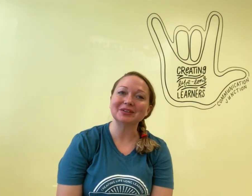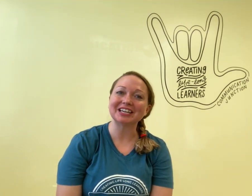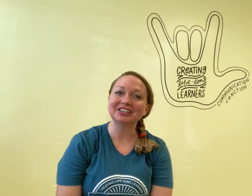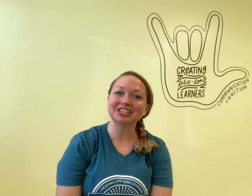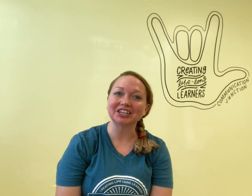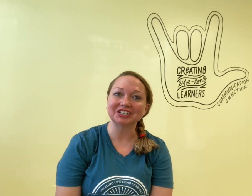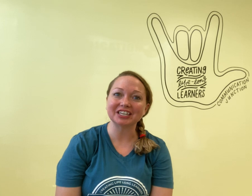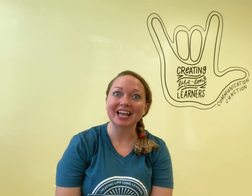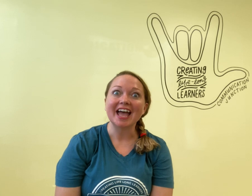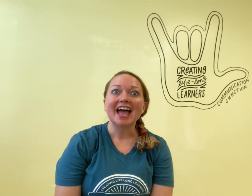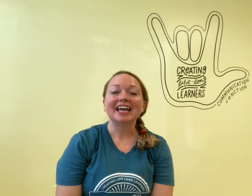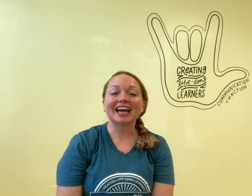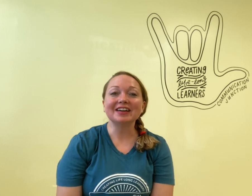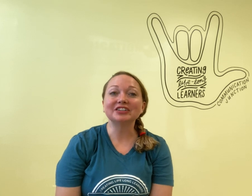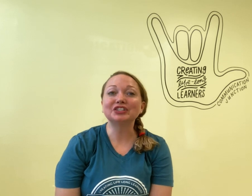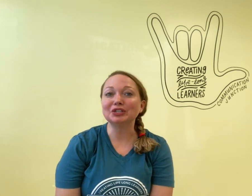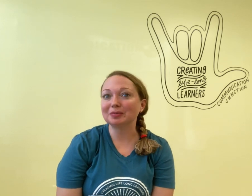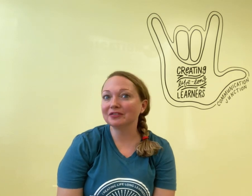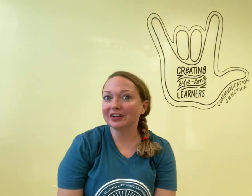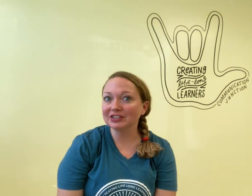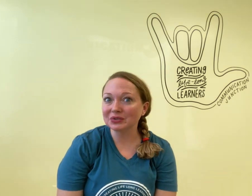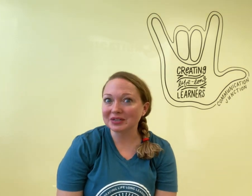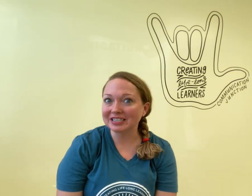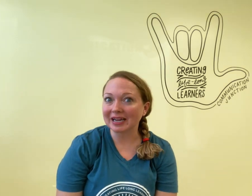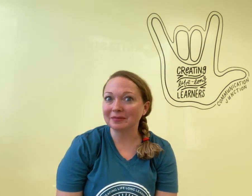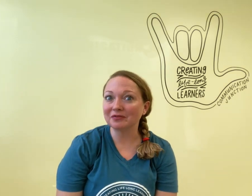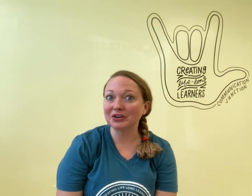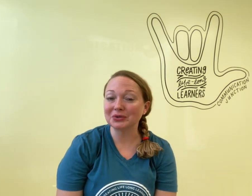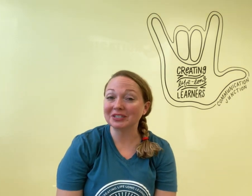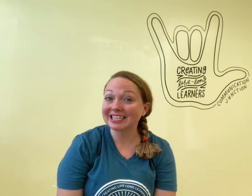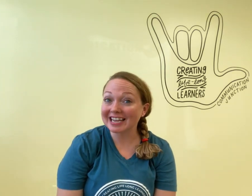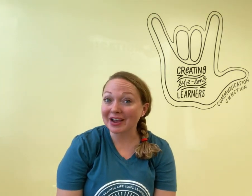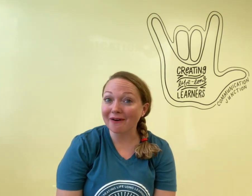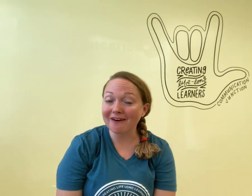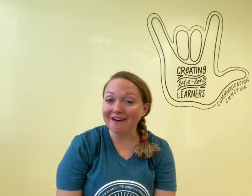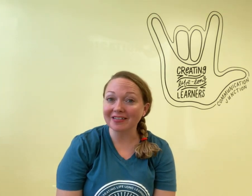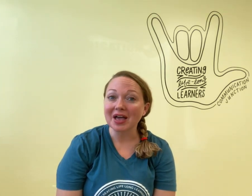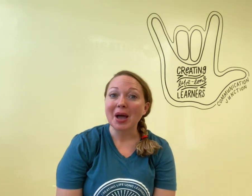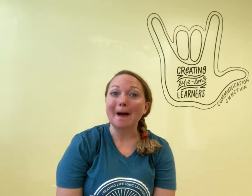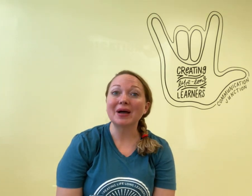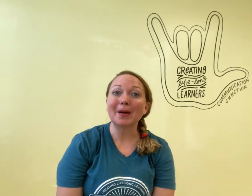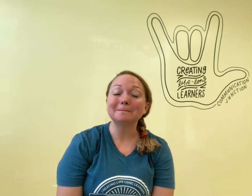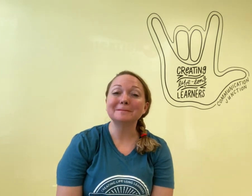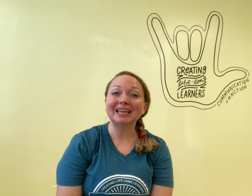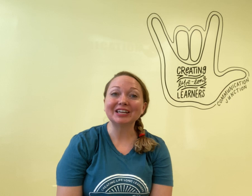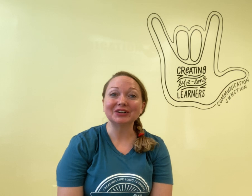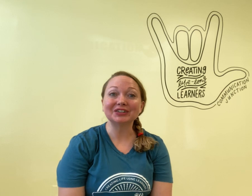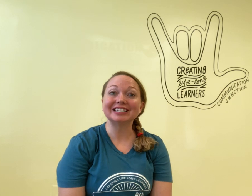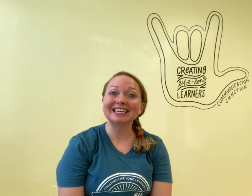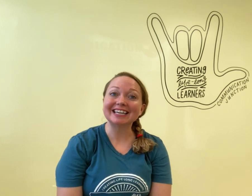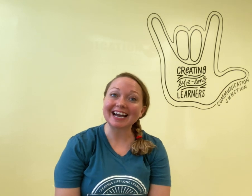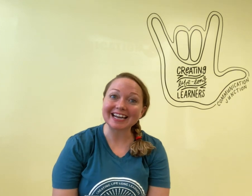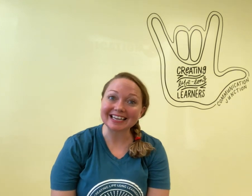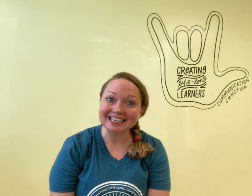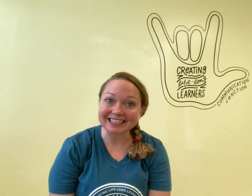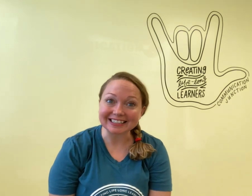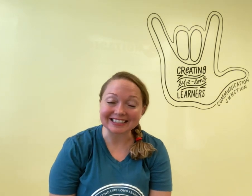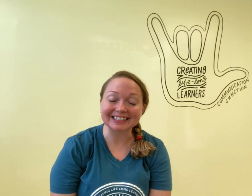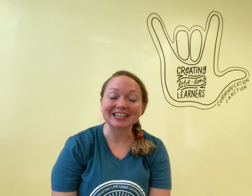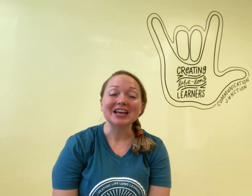Communication Junction, and I have a super fun story time for you today all about manners and kindness. It's